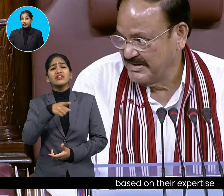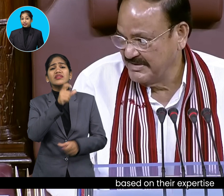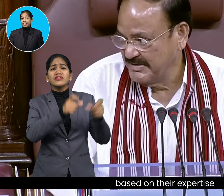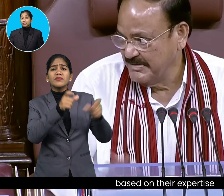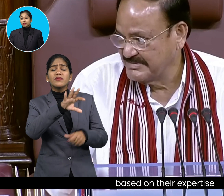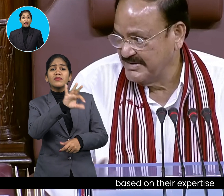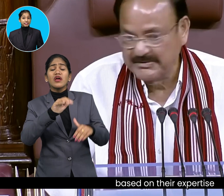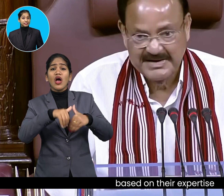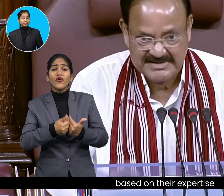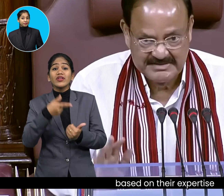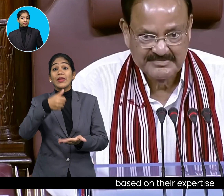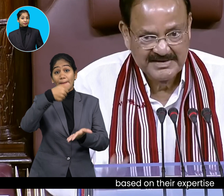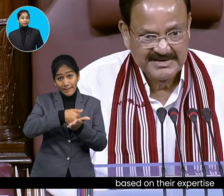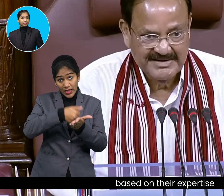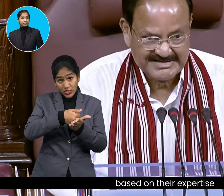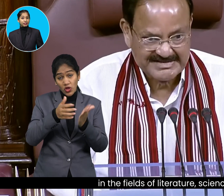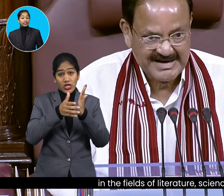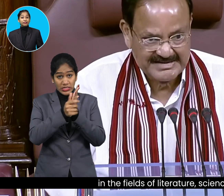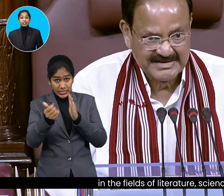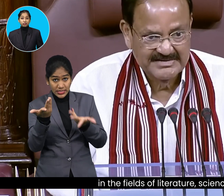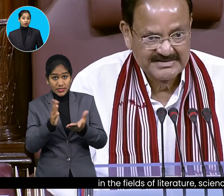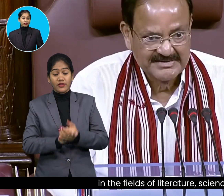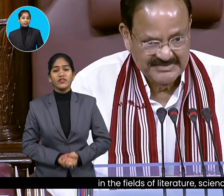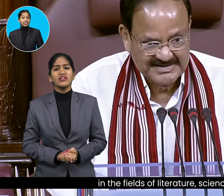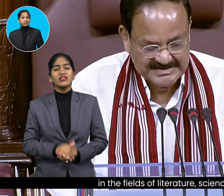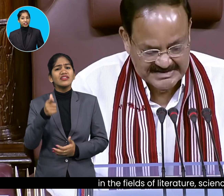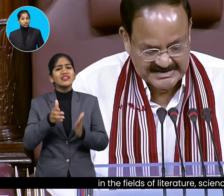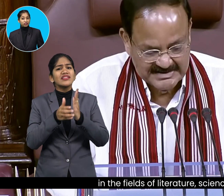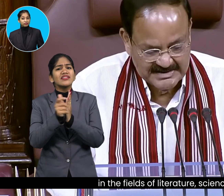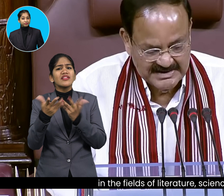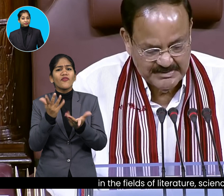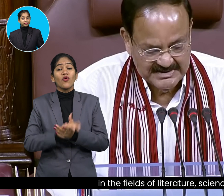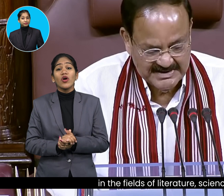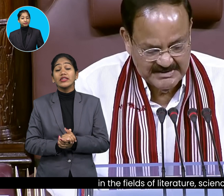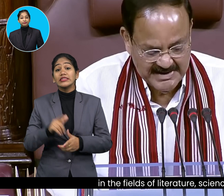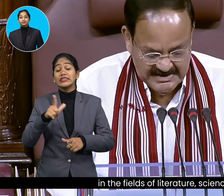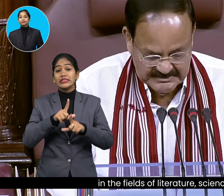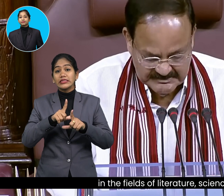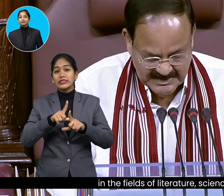based on their expertise in the fields of literature,